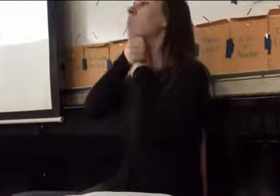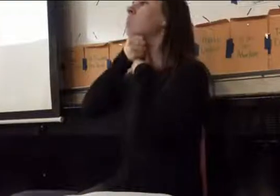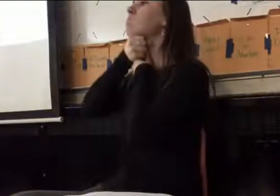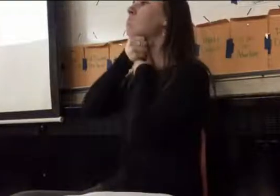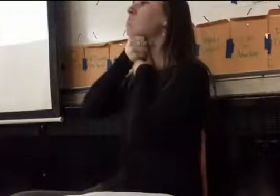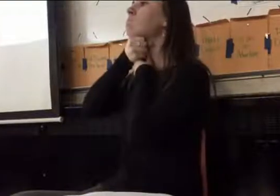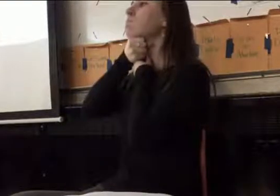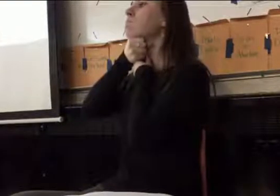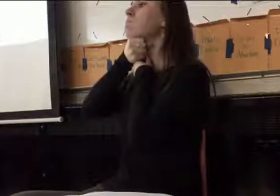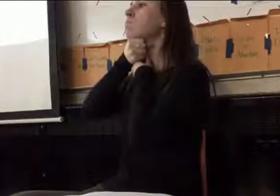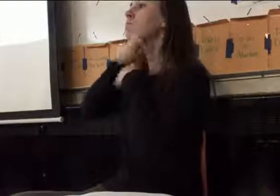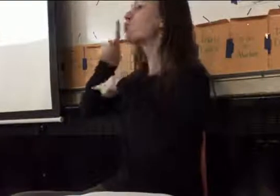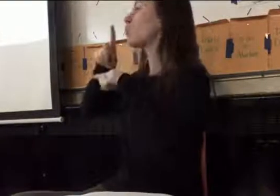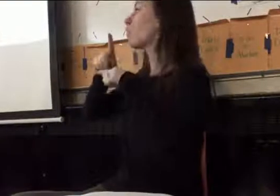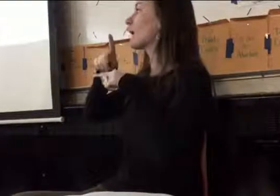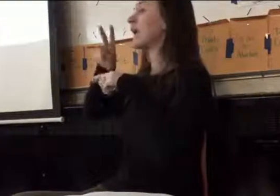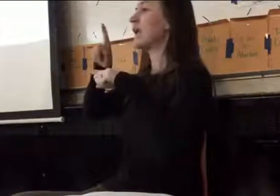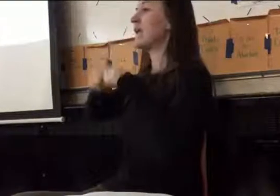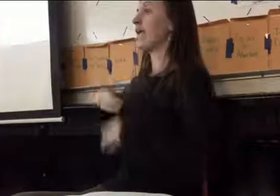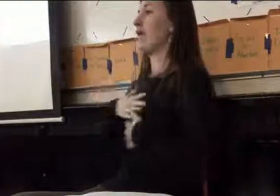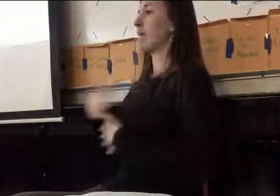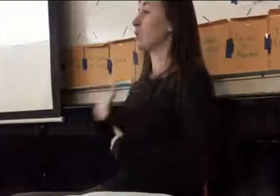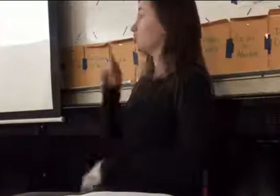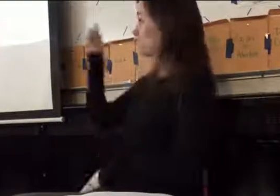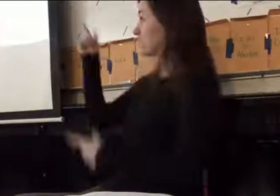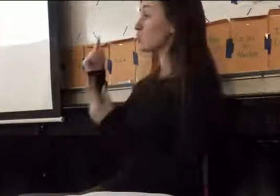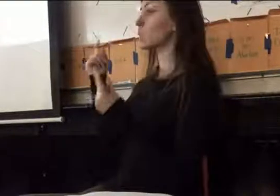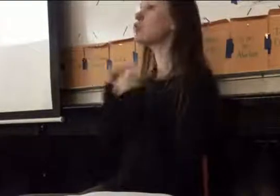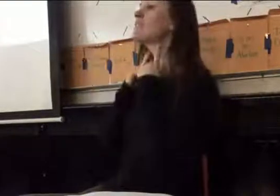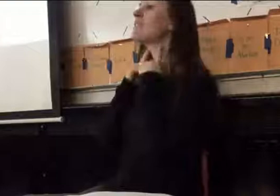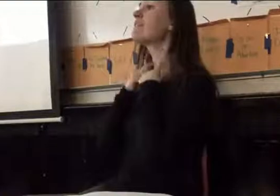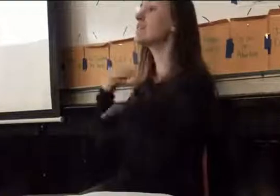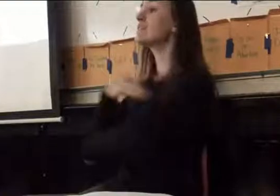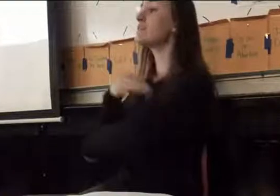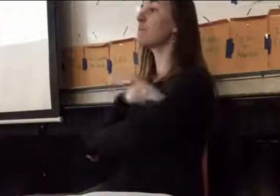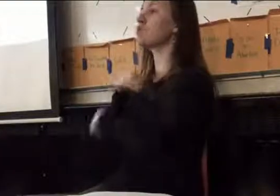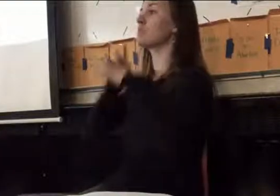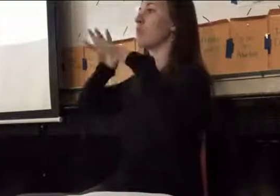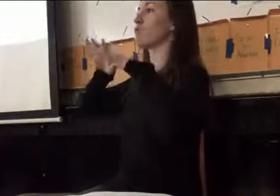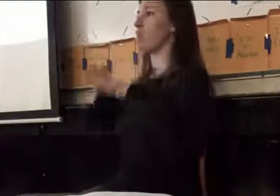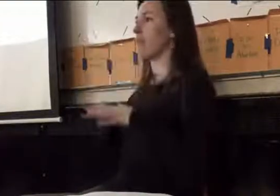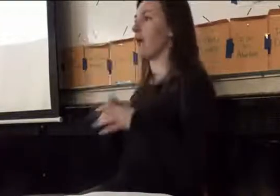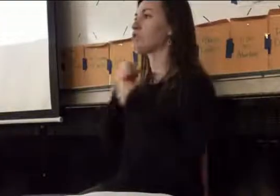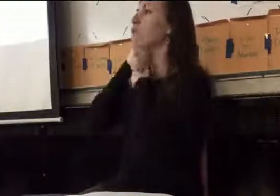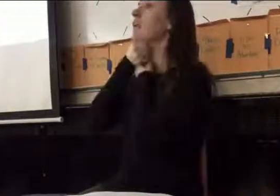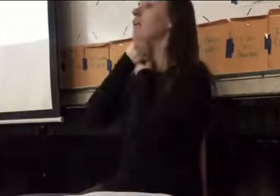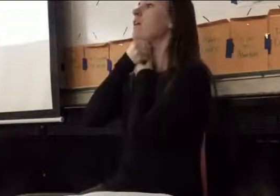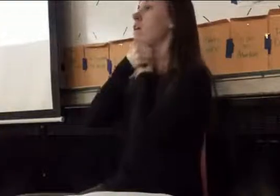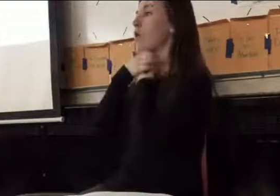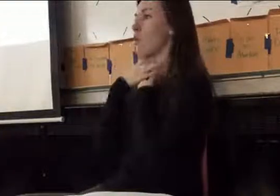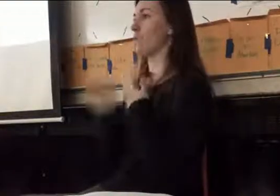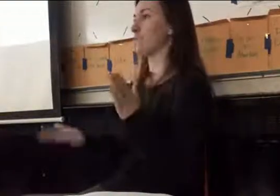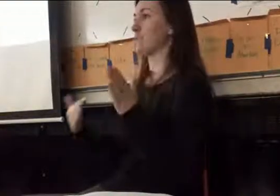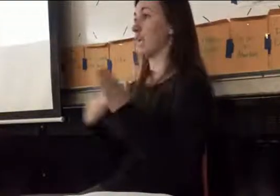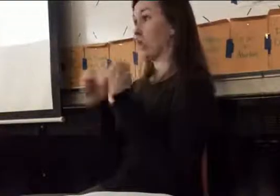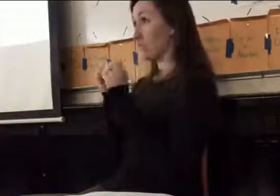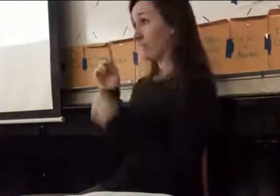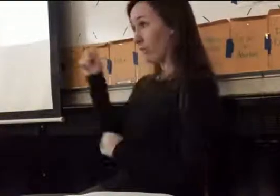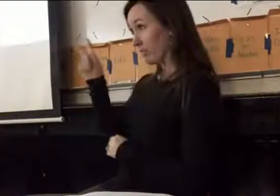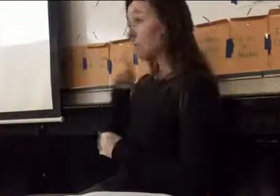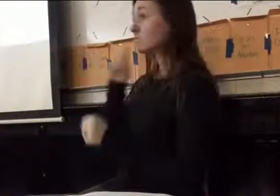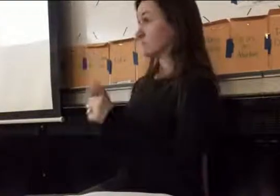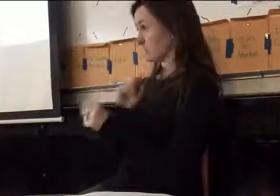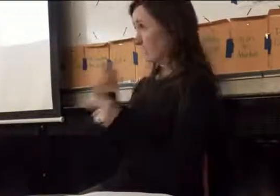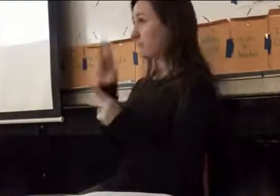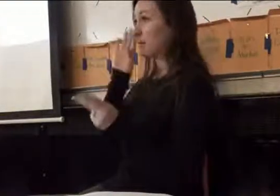This basically allows those muscles to relax so it opens it back up. Without epinephrine, some people would legitimately die. We have a